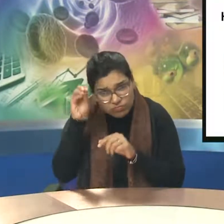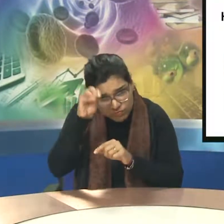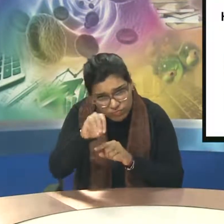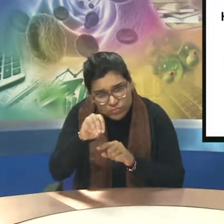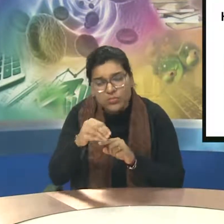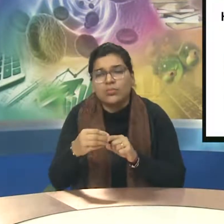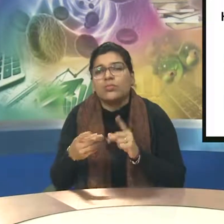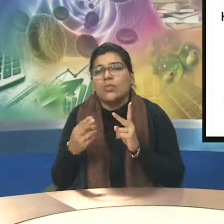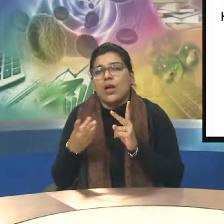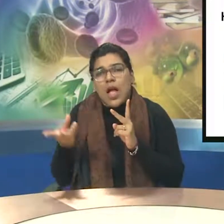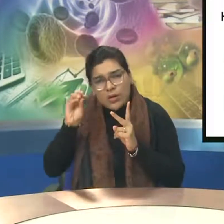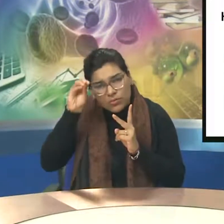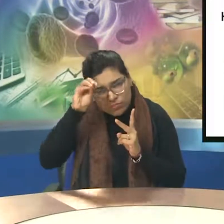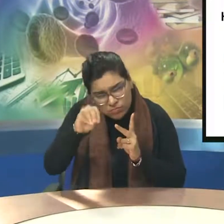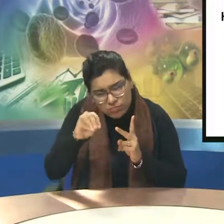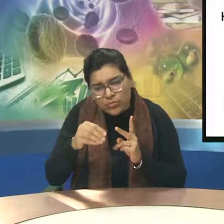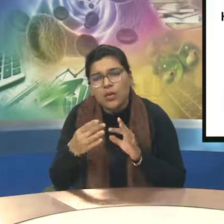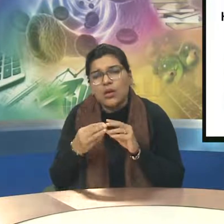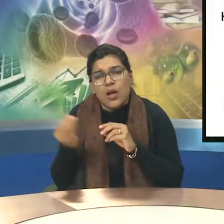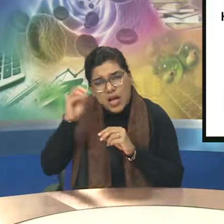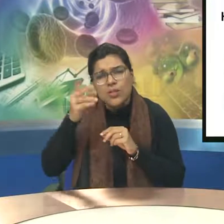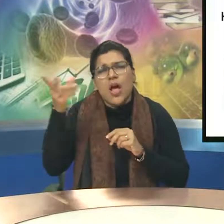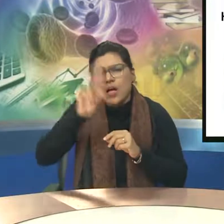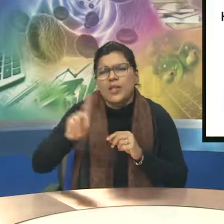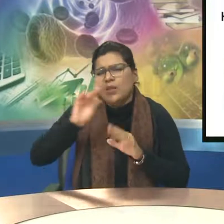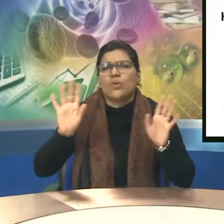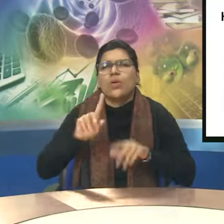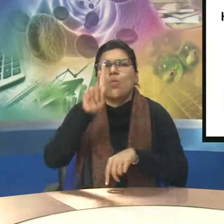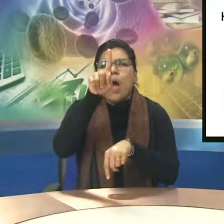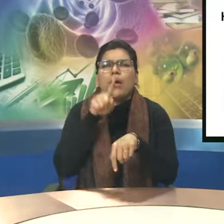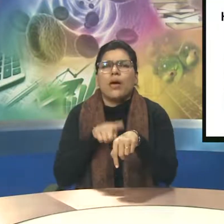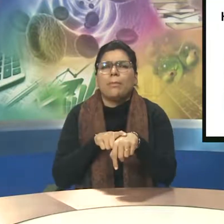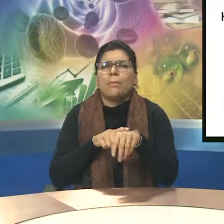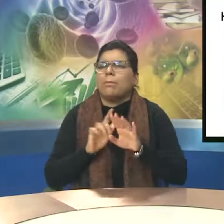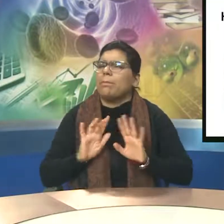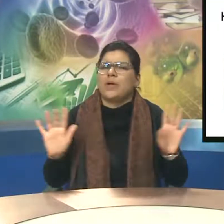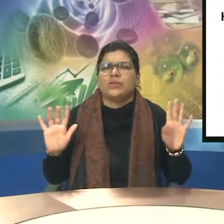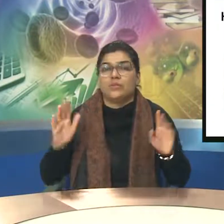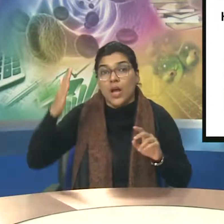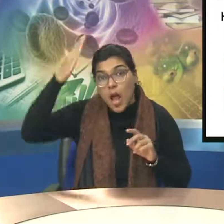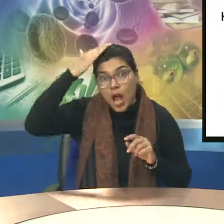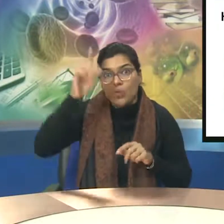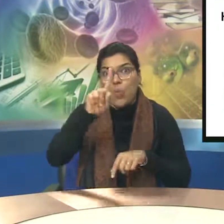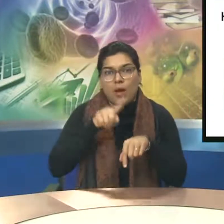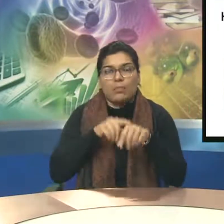been mentioned. That is called header and footer.